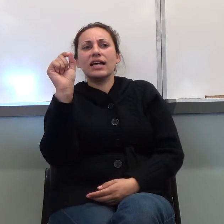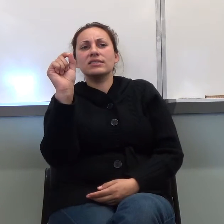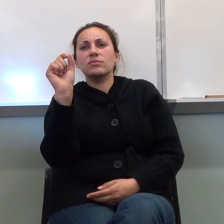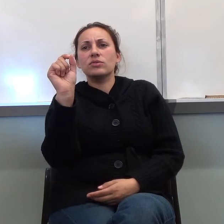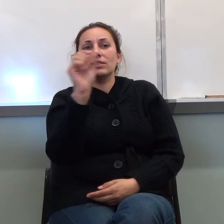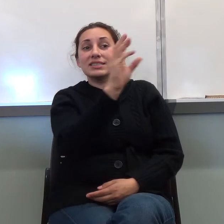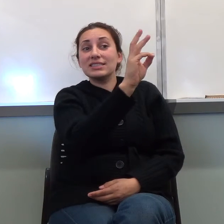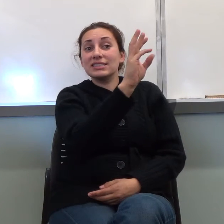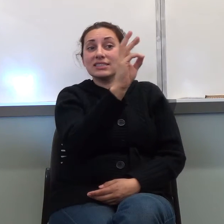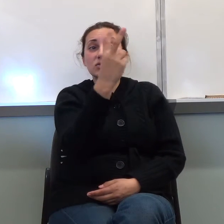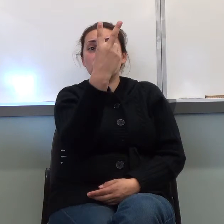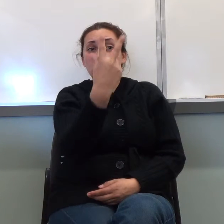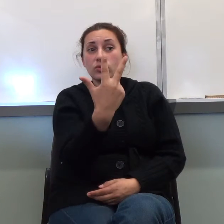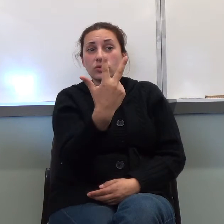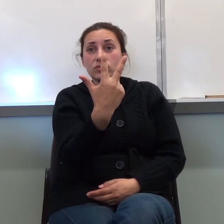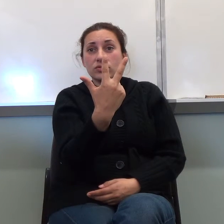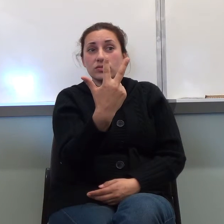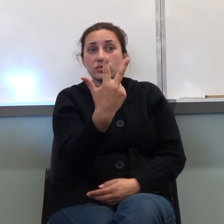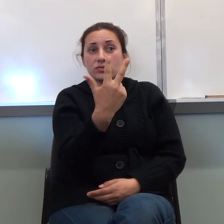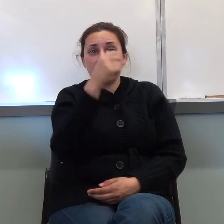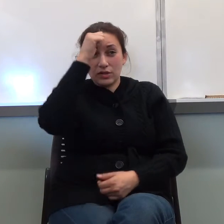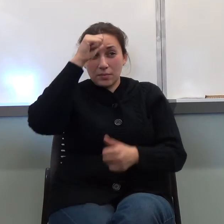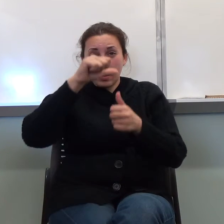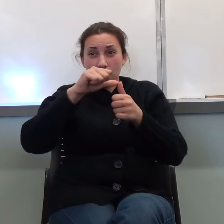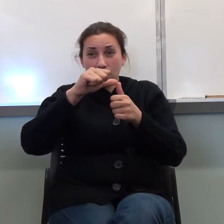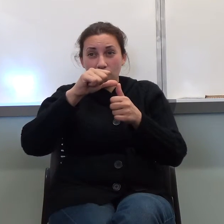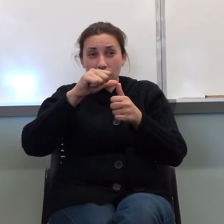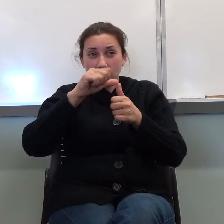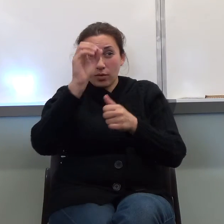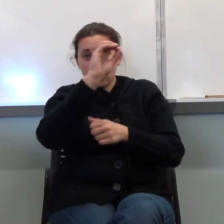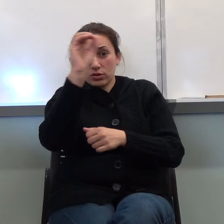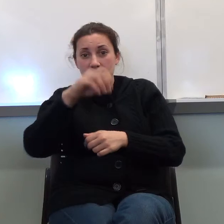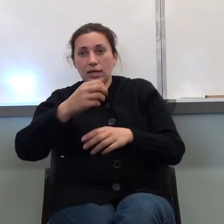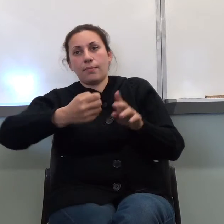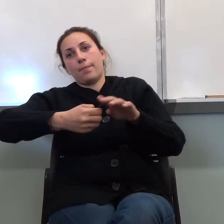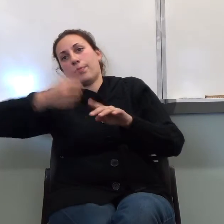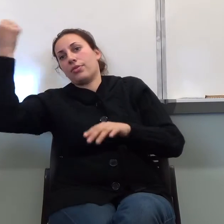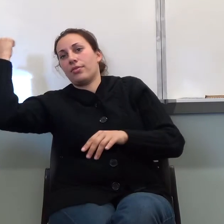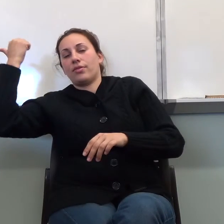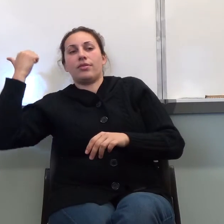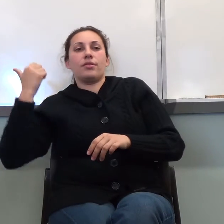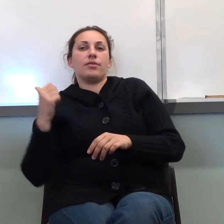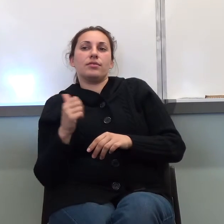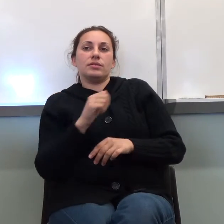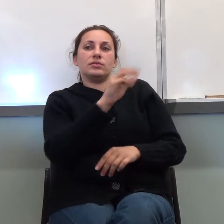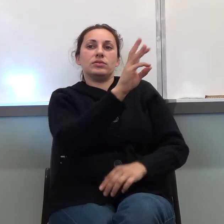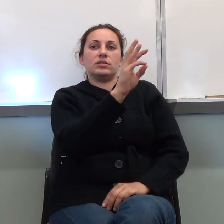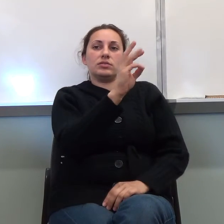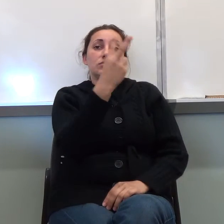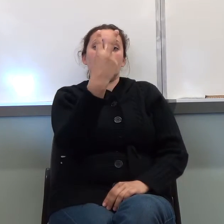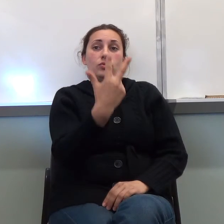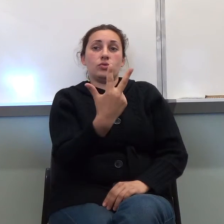66 2/3, drop the percent sign. Now you're going to have to go to a decimal, you have to divide by